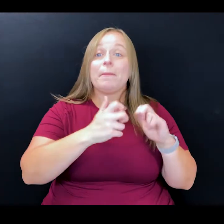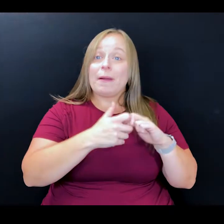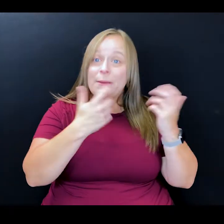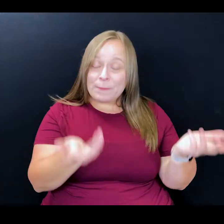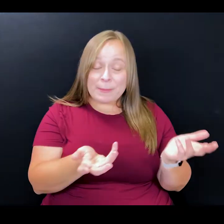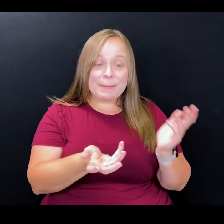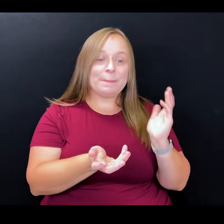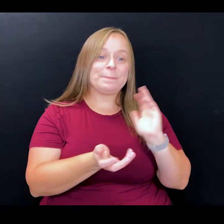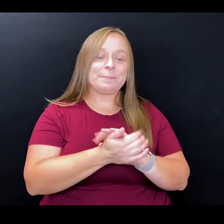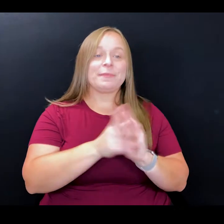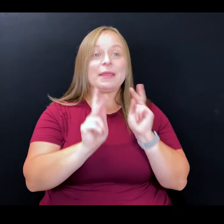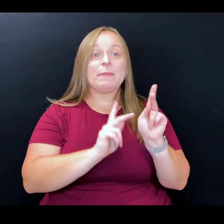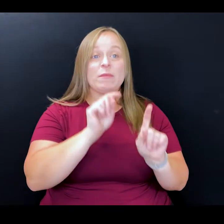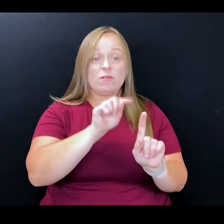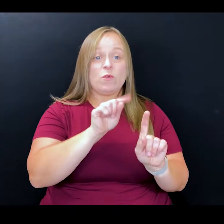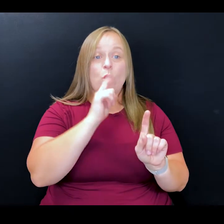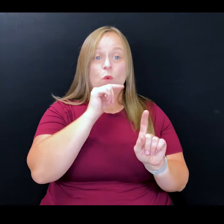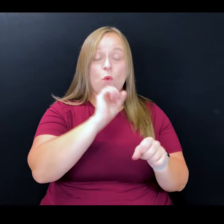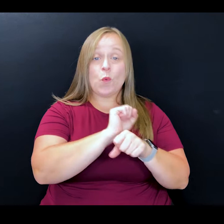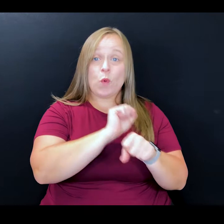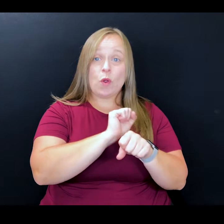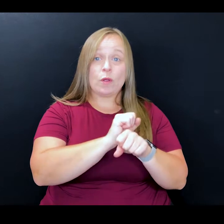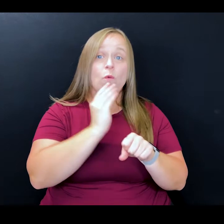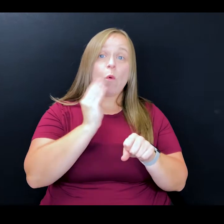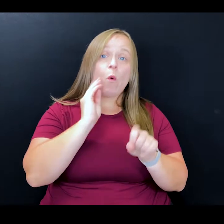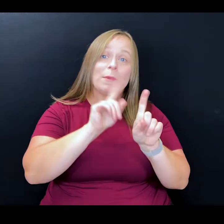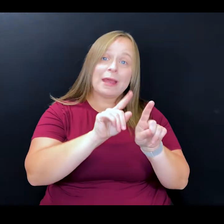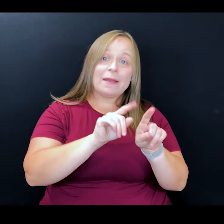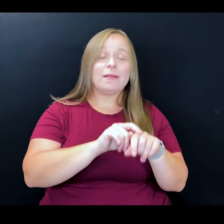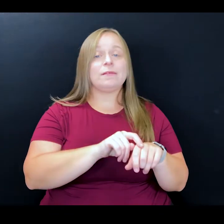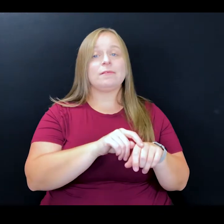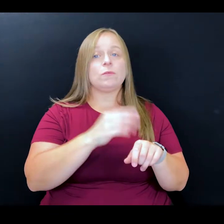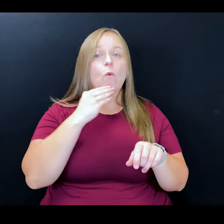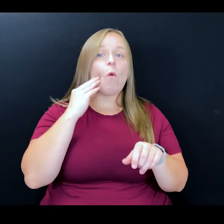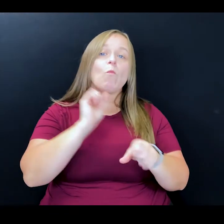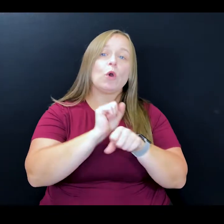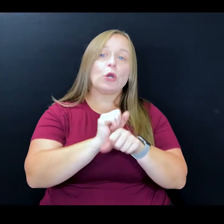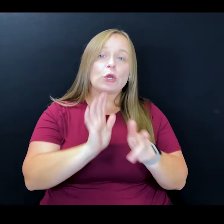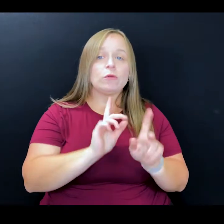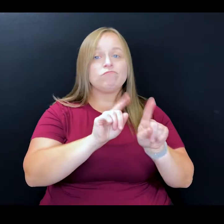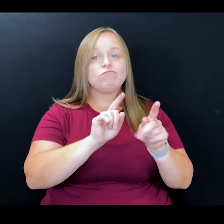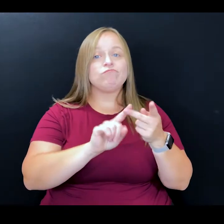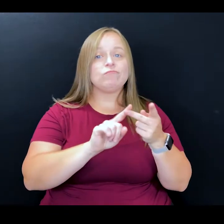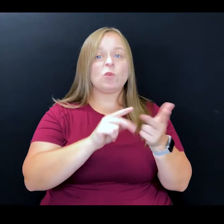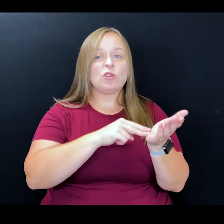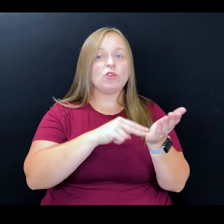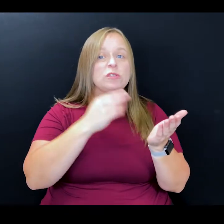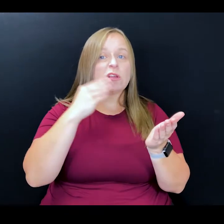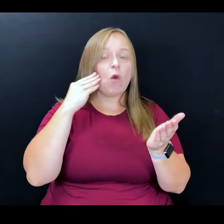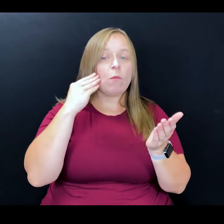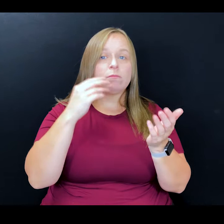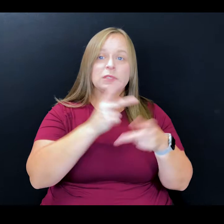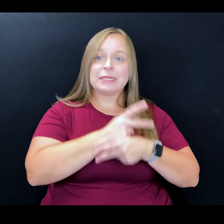problem is that people who are working as home attendants, domestic workers, or